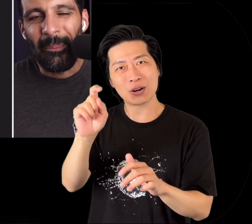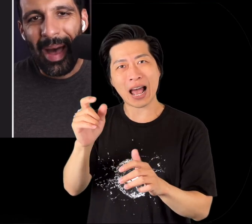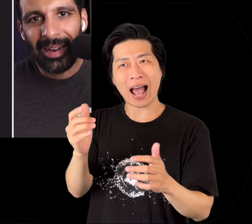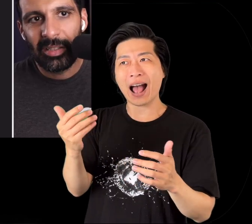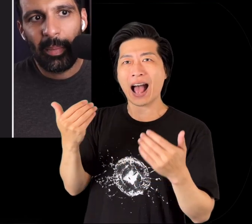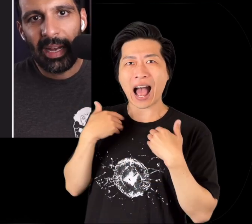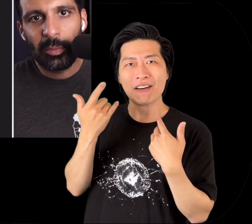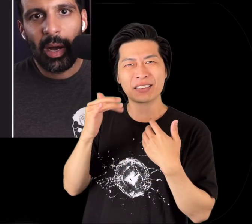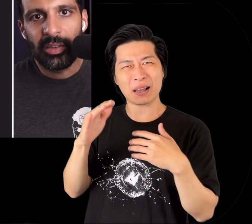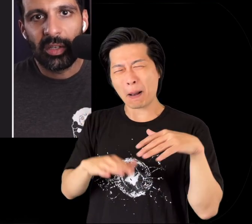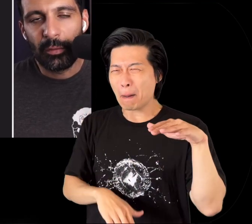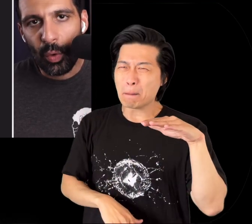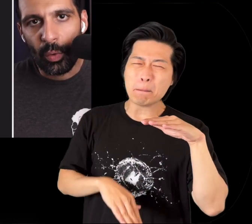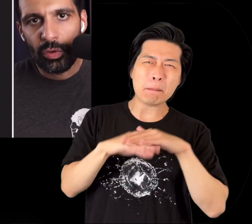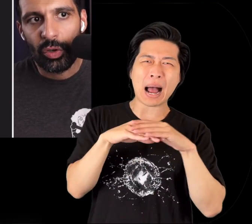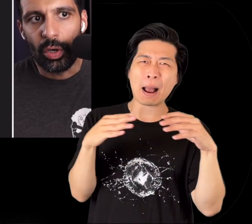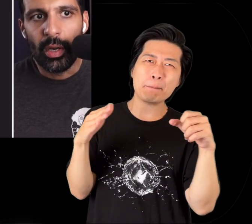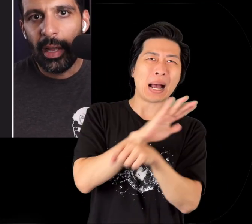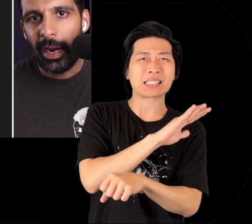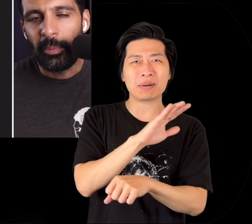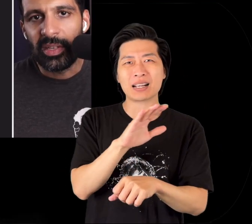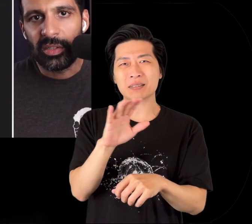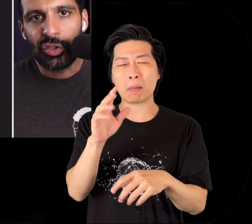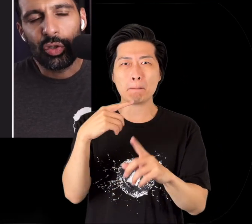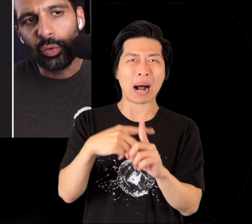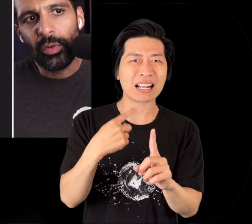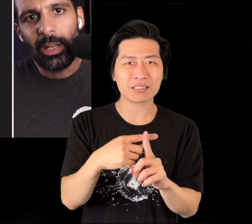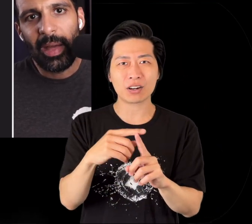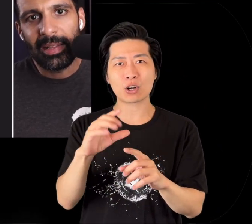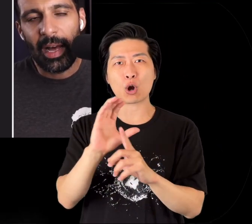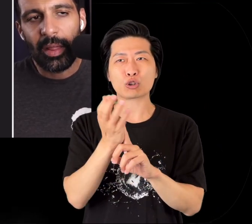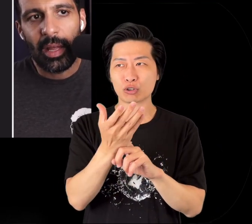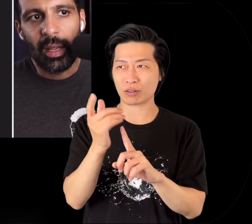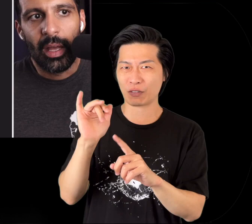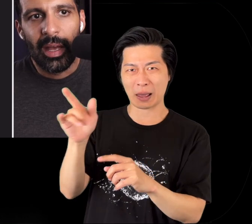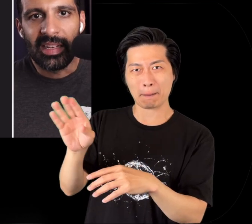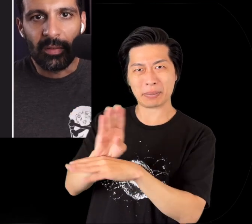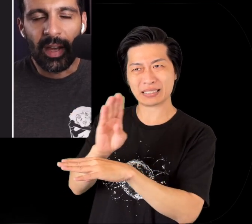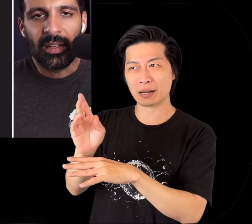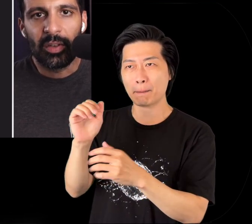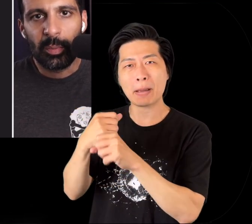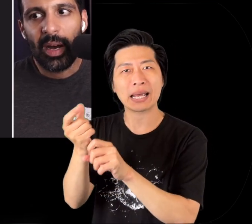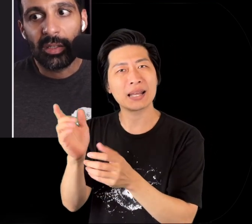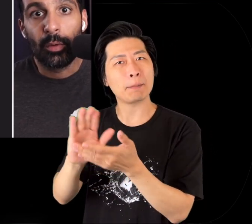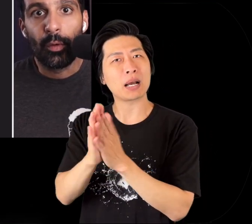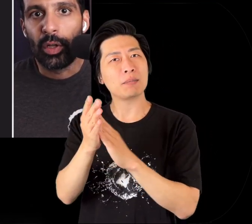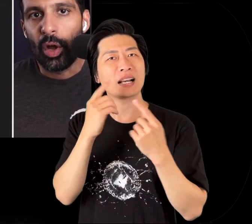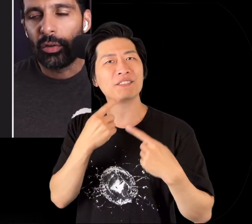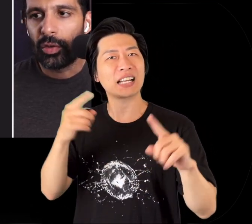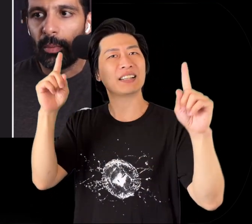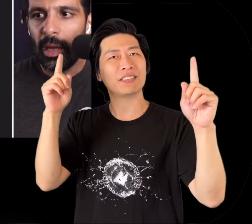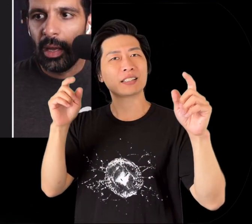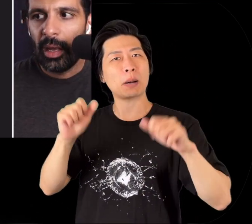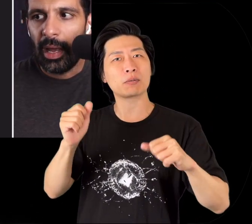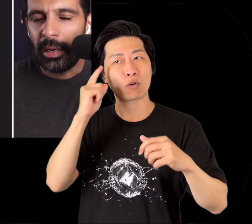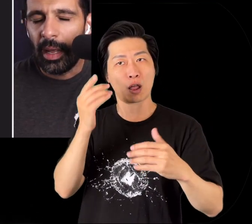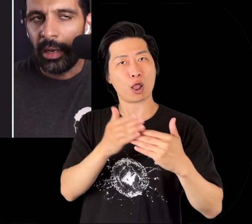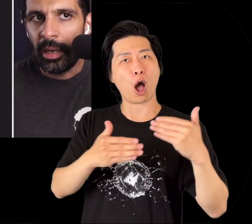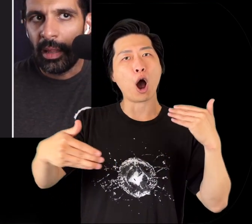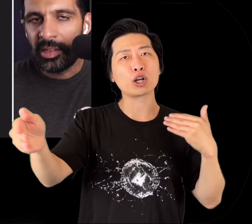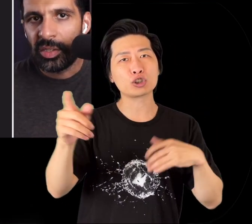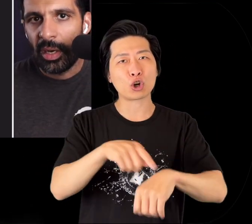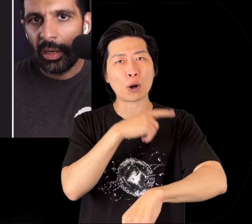a maximized positive culture at a business to really make that thing as effective as possible for the long term.